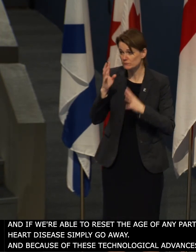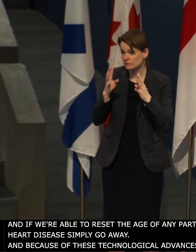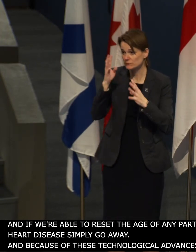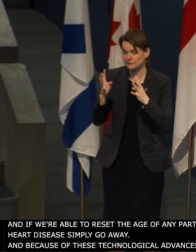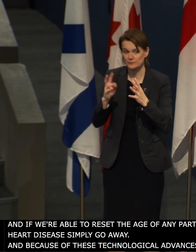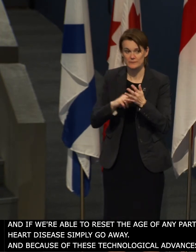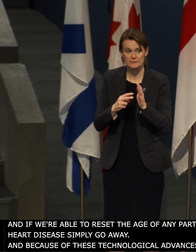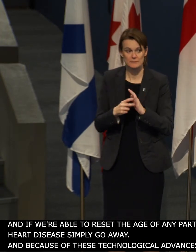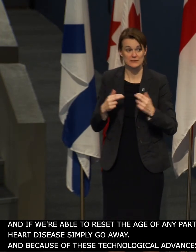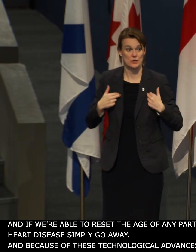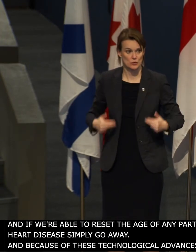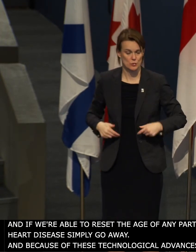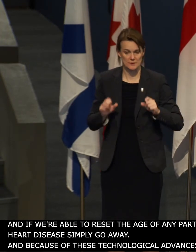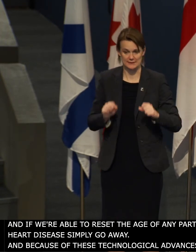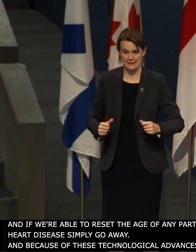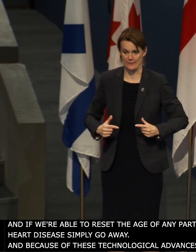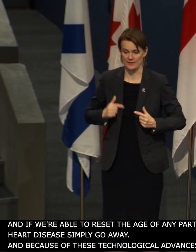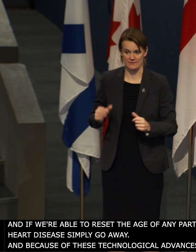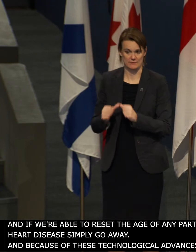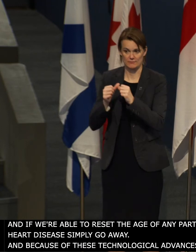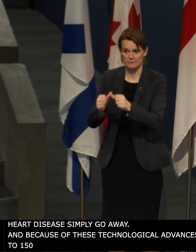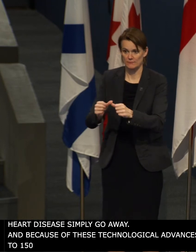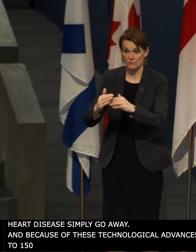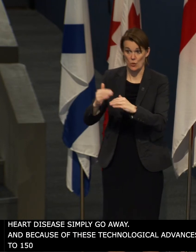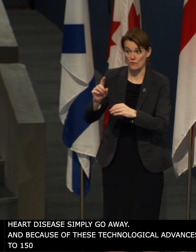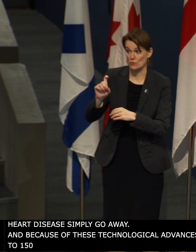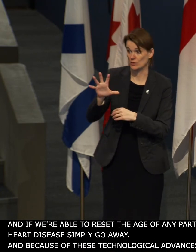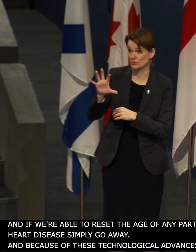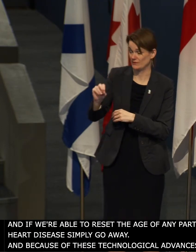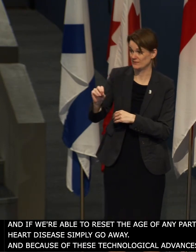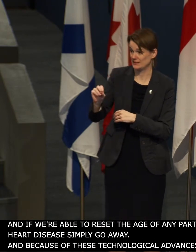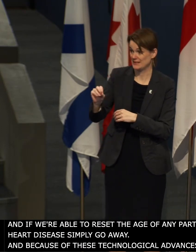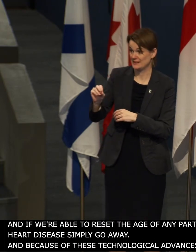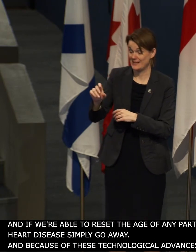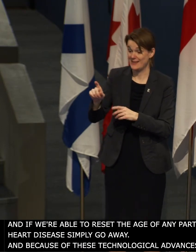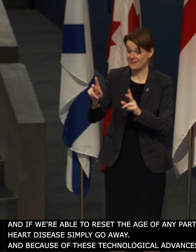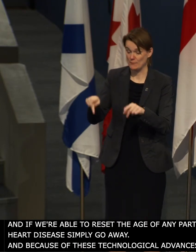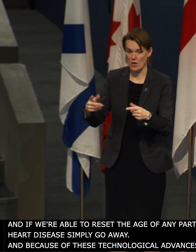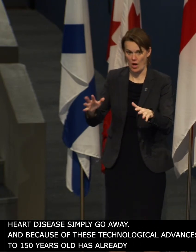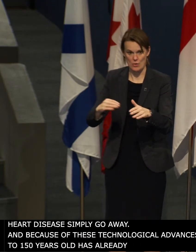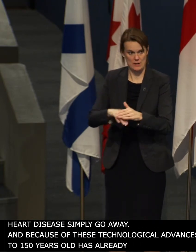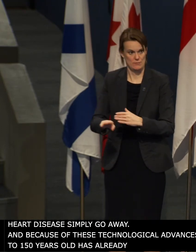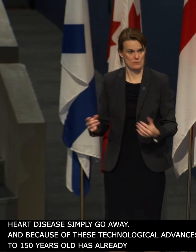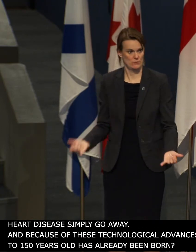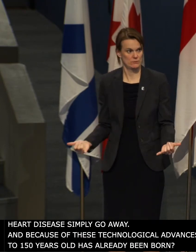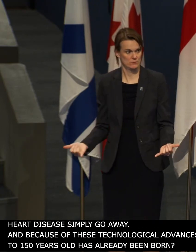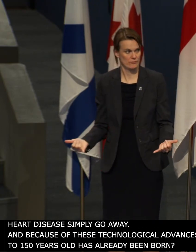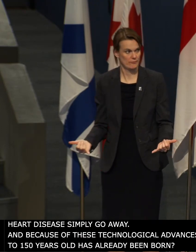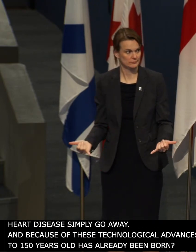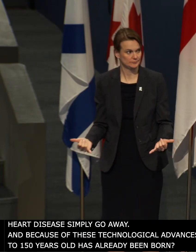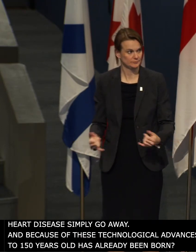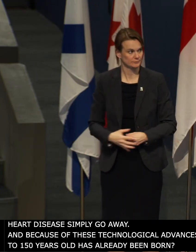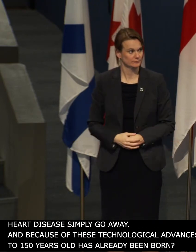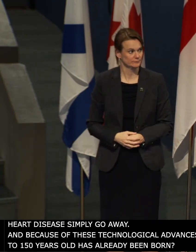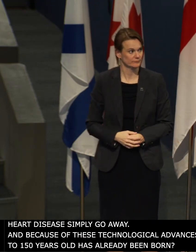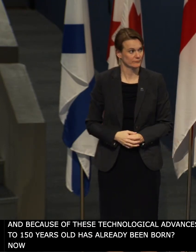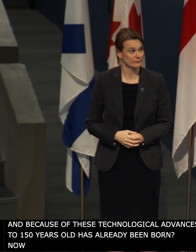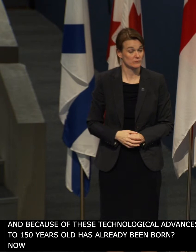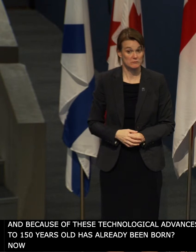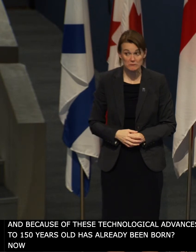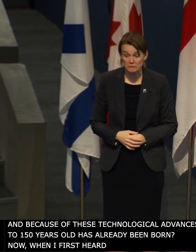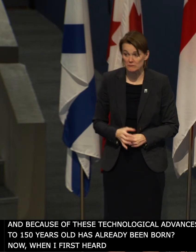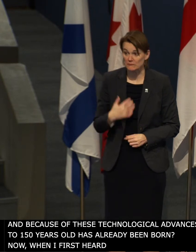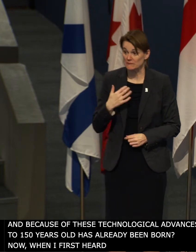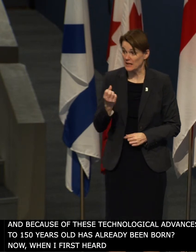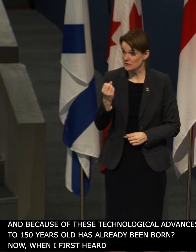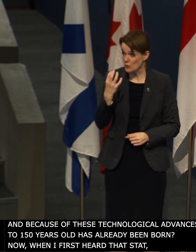person to live to 150 years old has already been born? Now, when I first heard that stat, I said